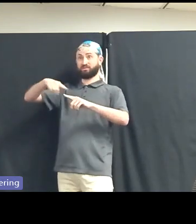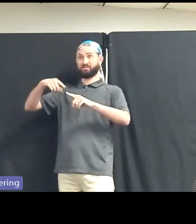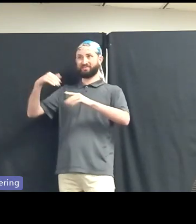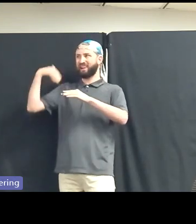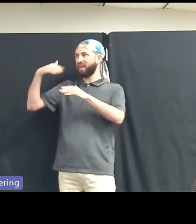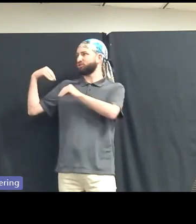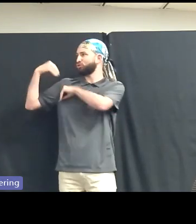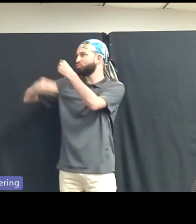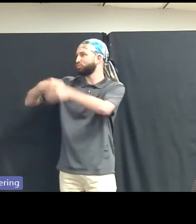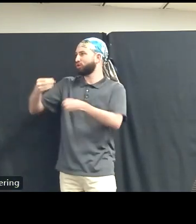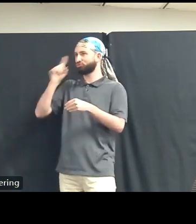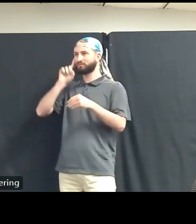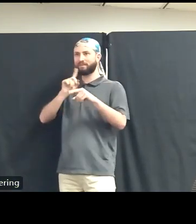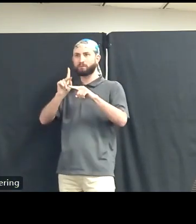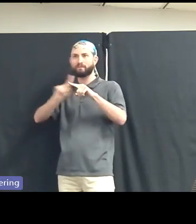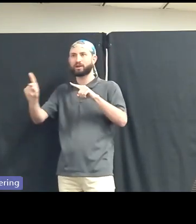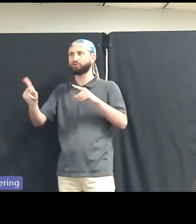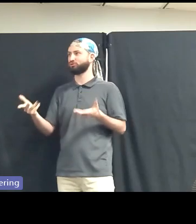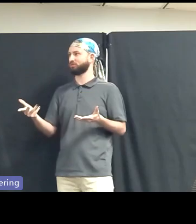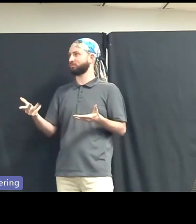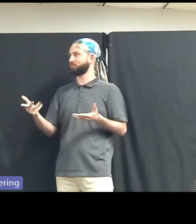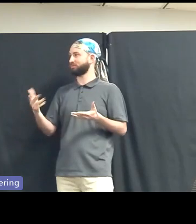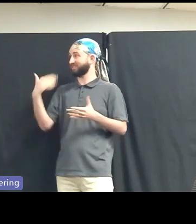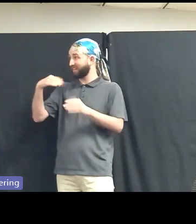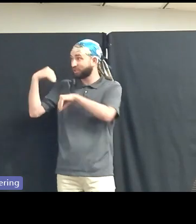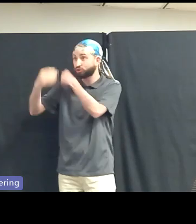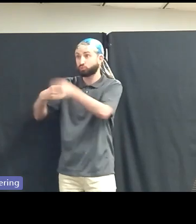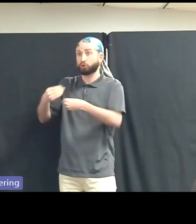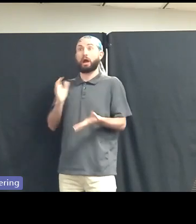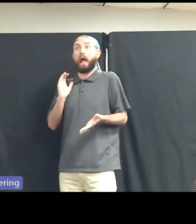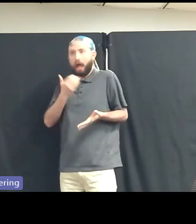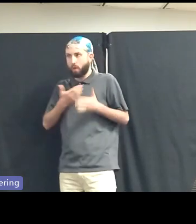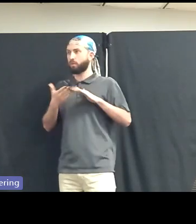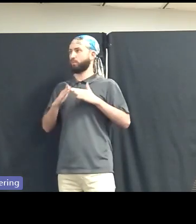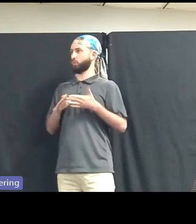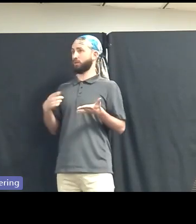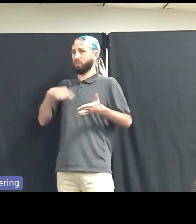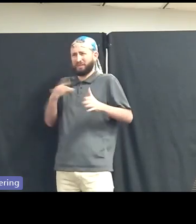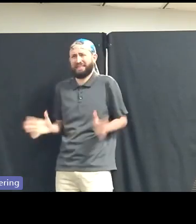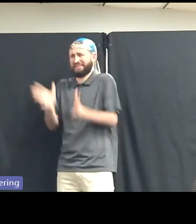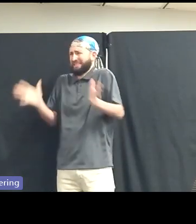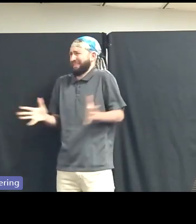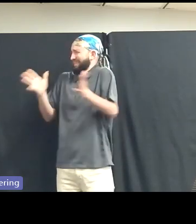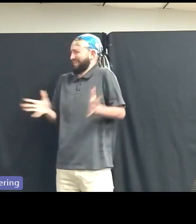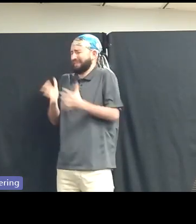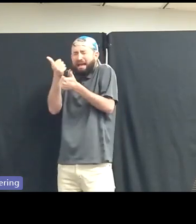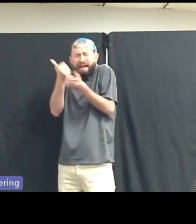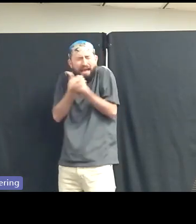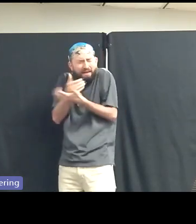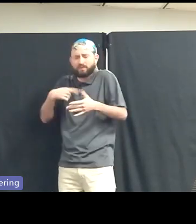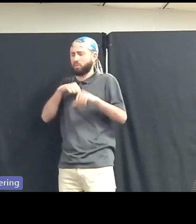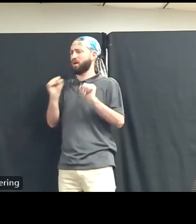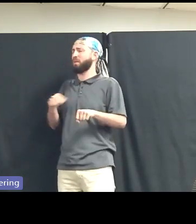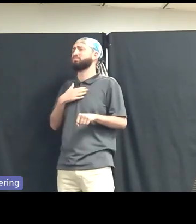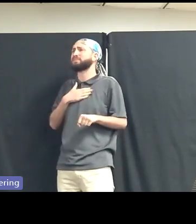value our community, and we want to make sure that we're raising up and doing everything that we can to support our